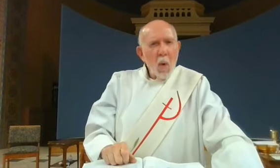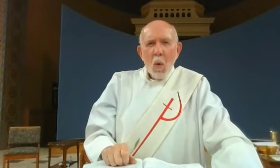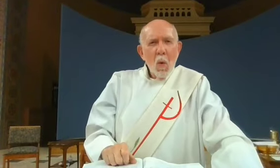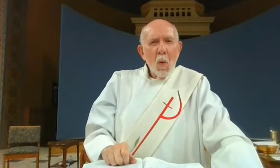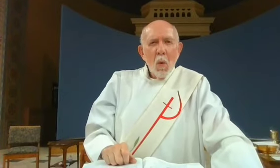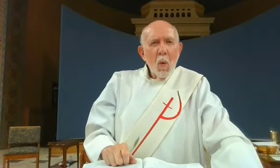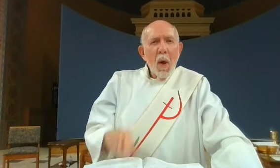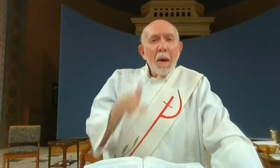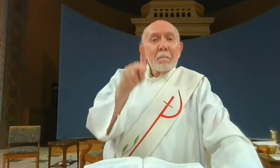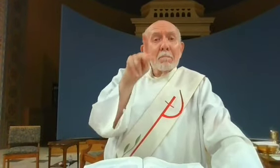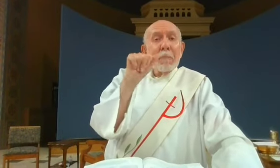each individual God.